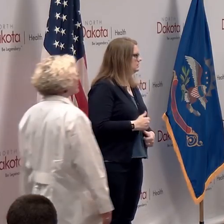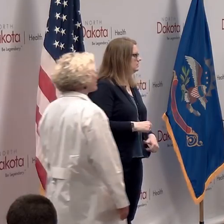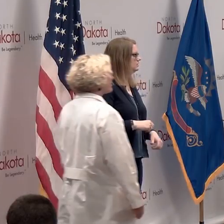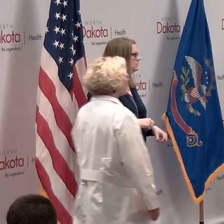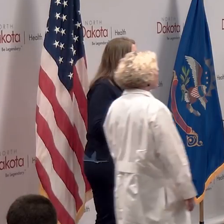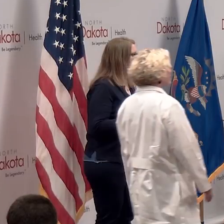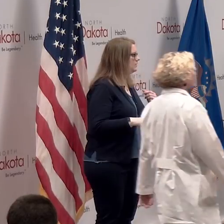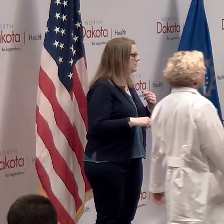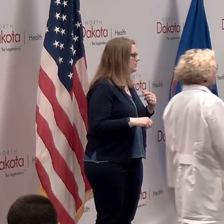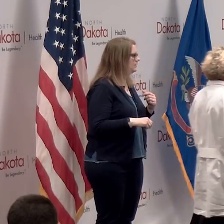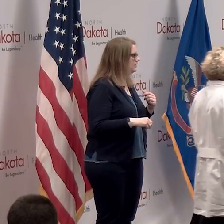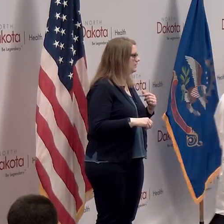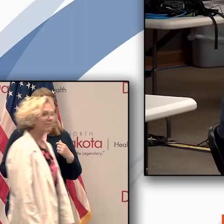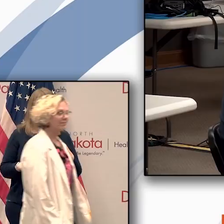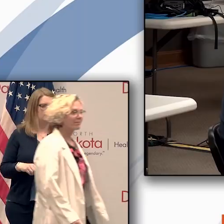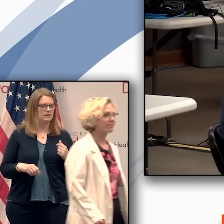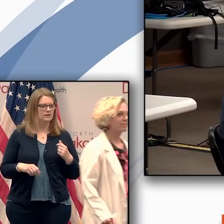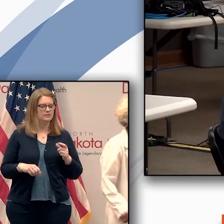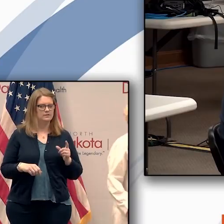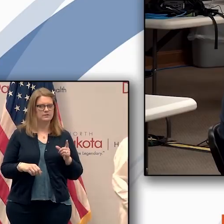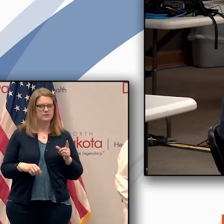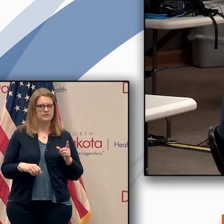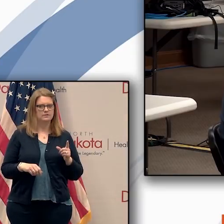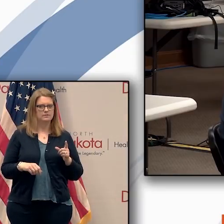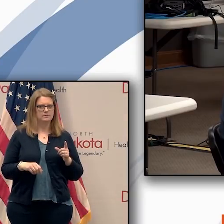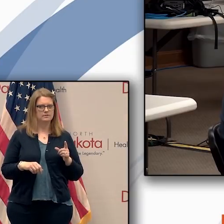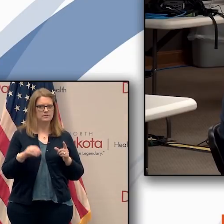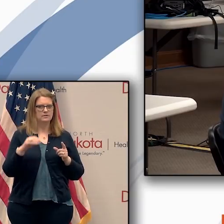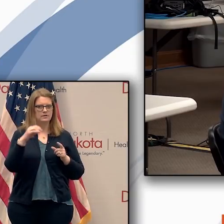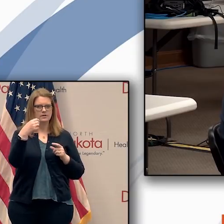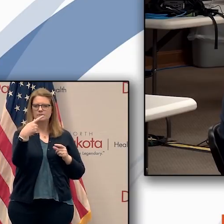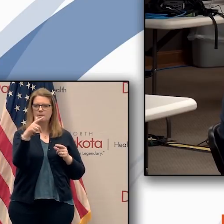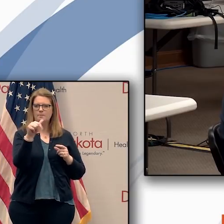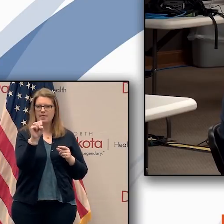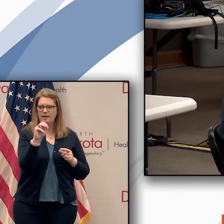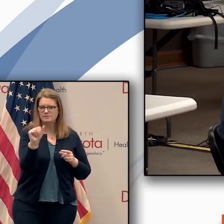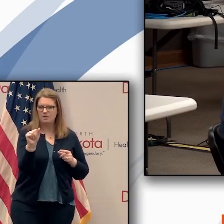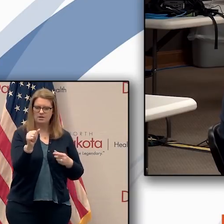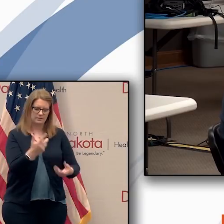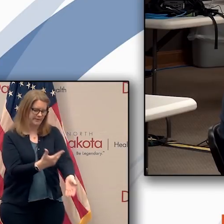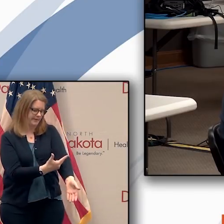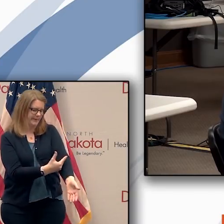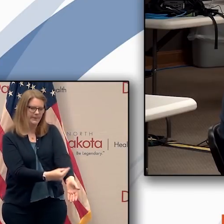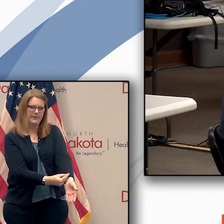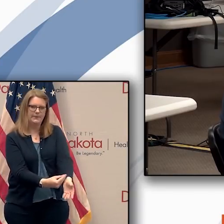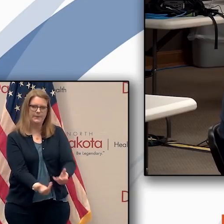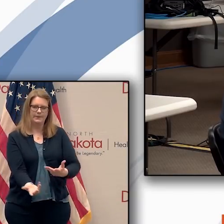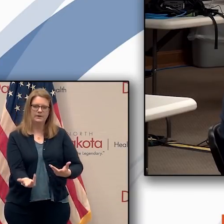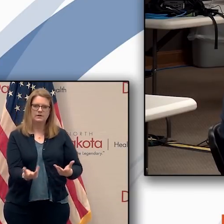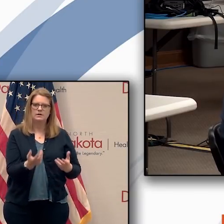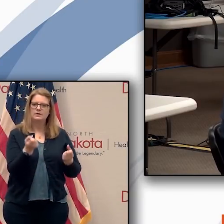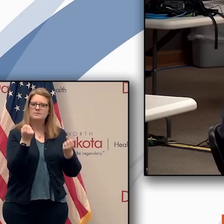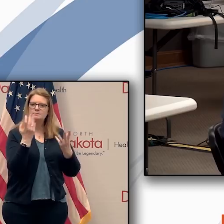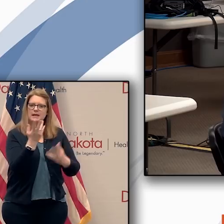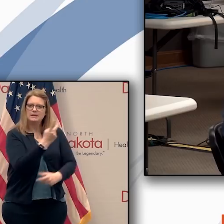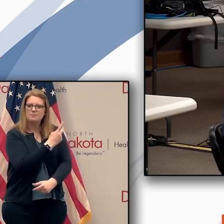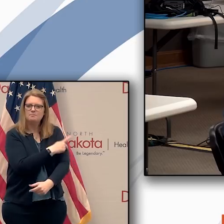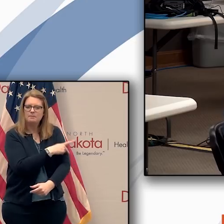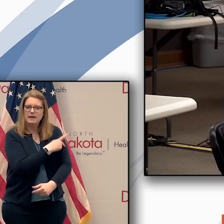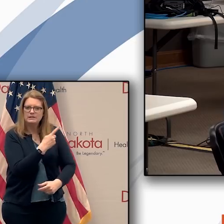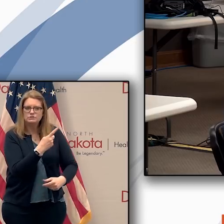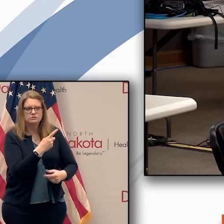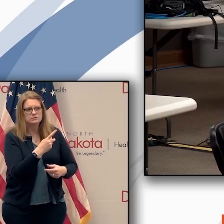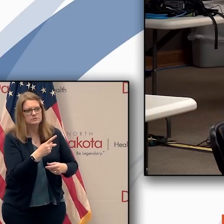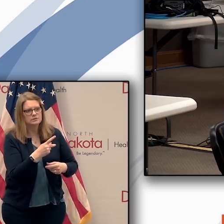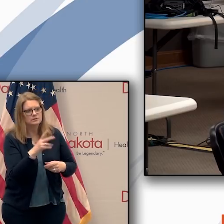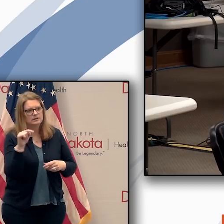Try and drill down a little bit on the composition of the product here for this therapy. There are many patients